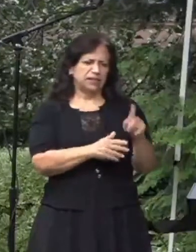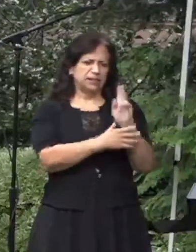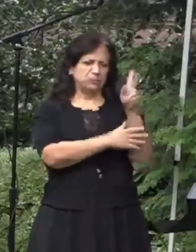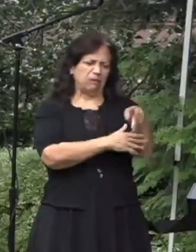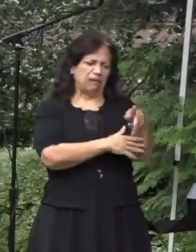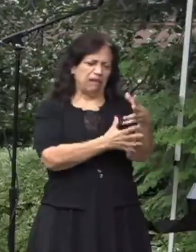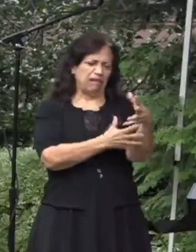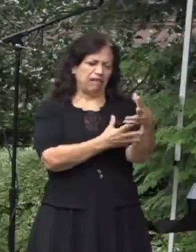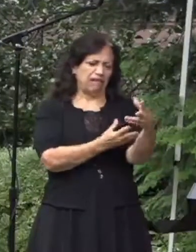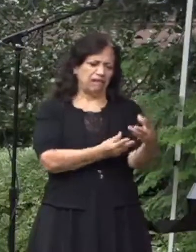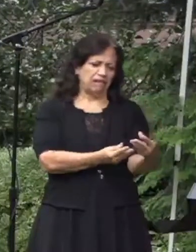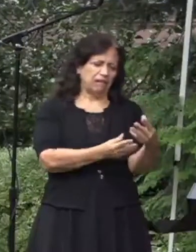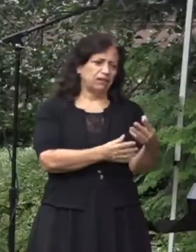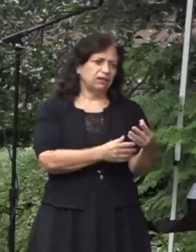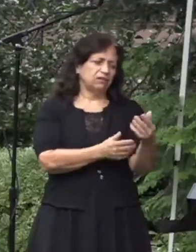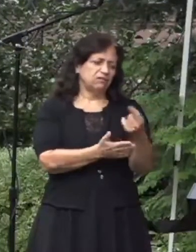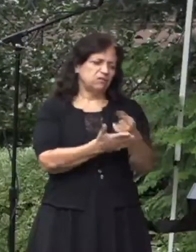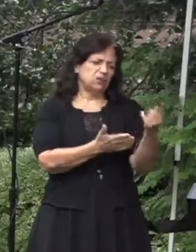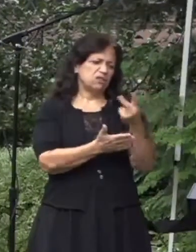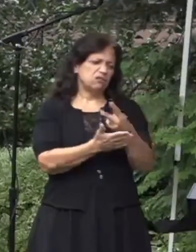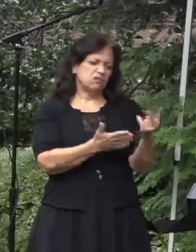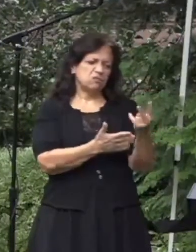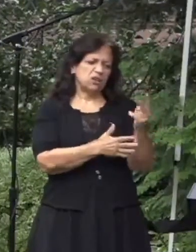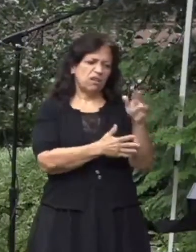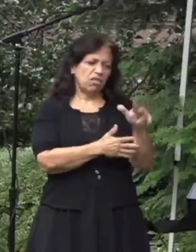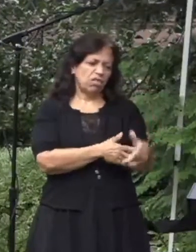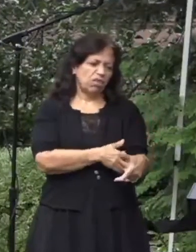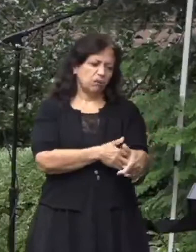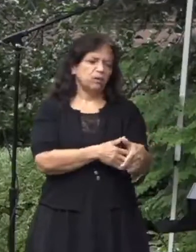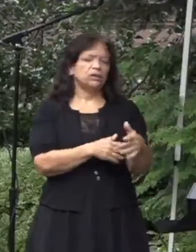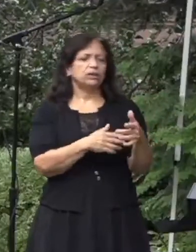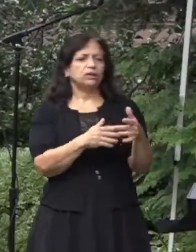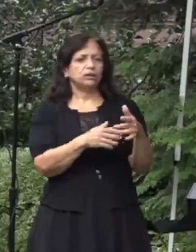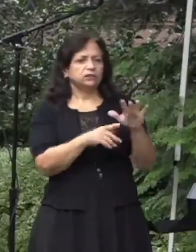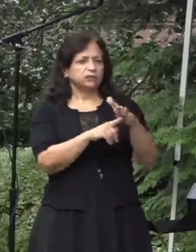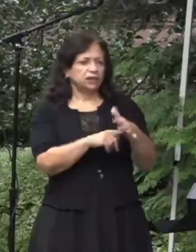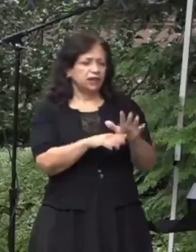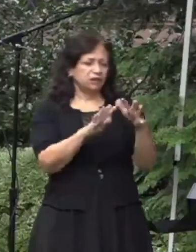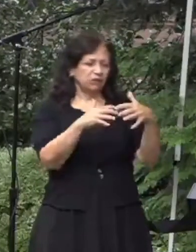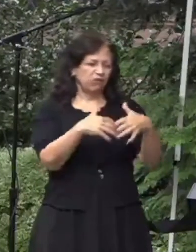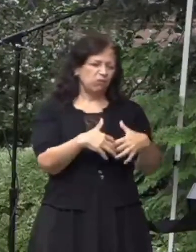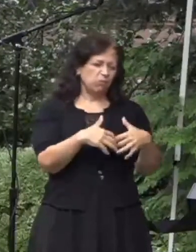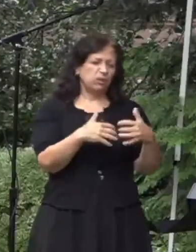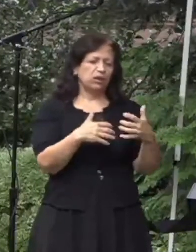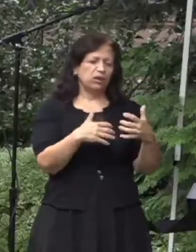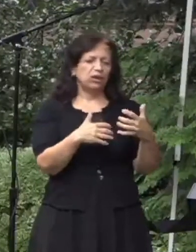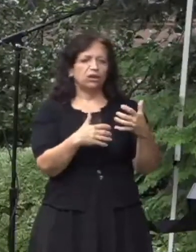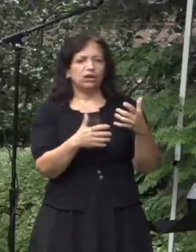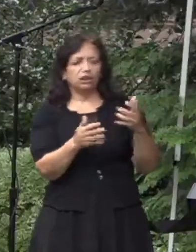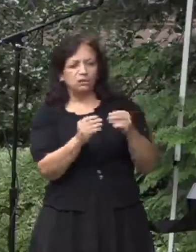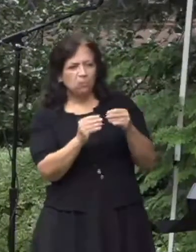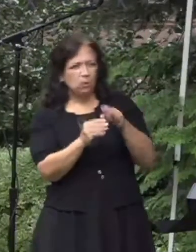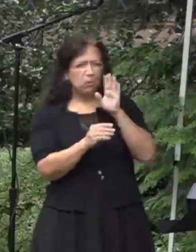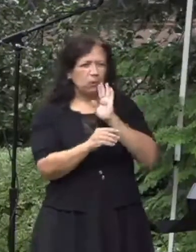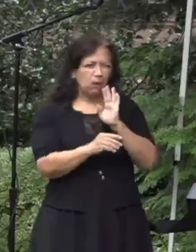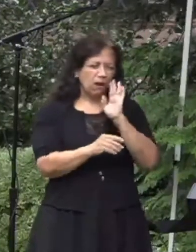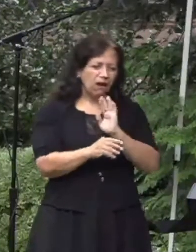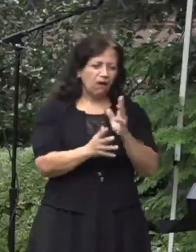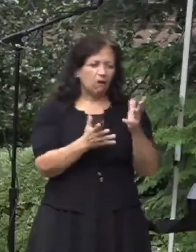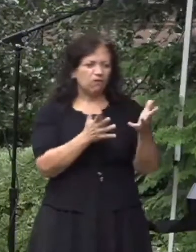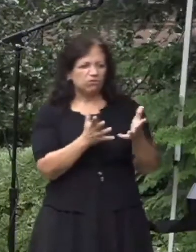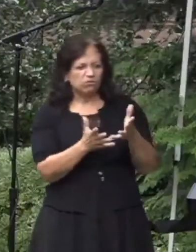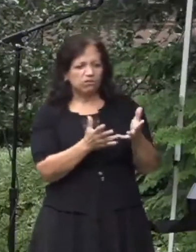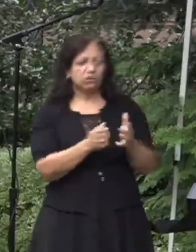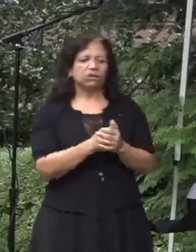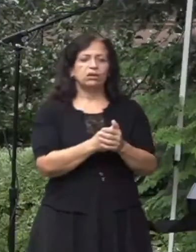great in the last few weeks. The leaves were drooping a little bit. There was a little more brown than usual,